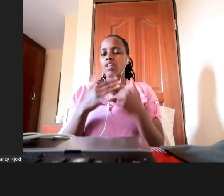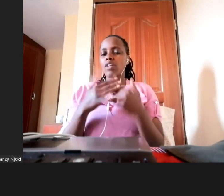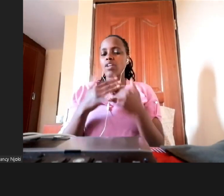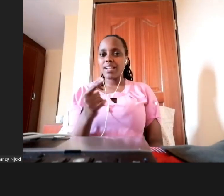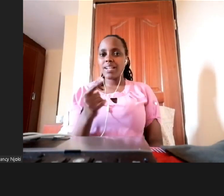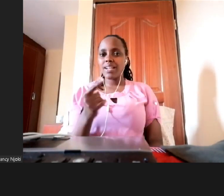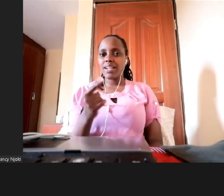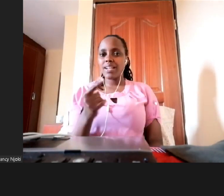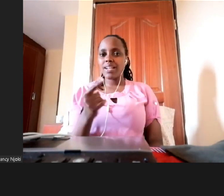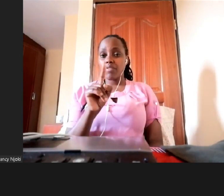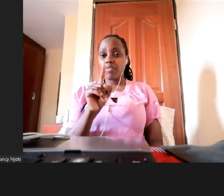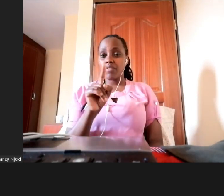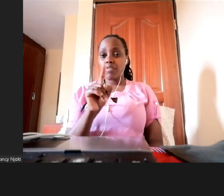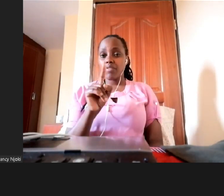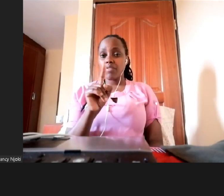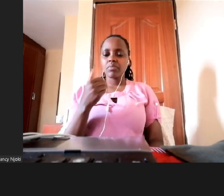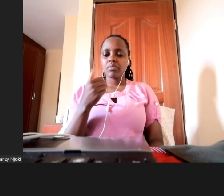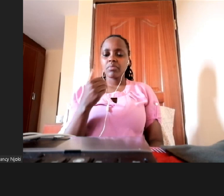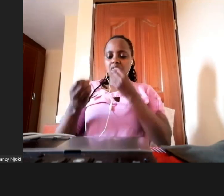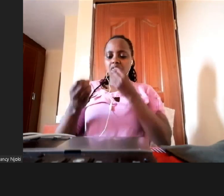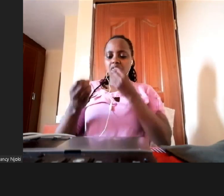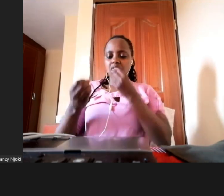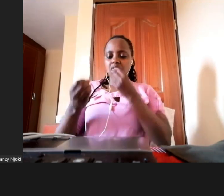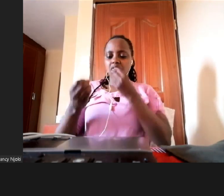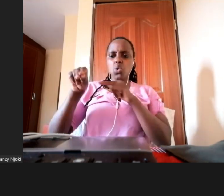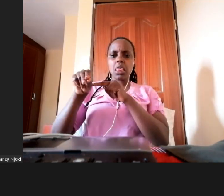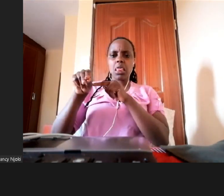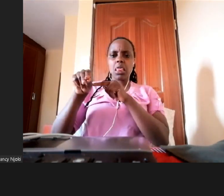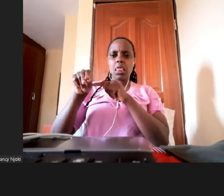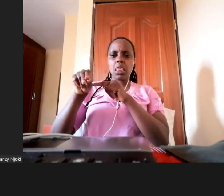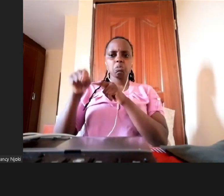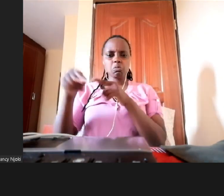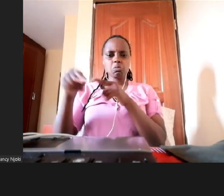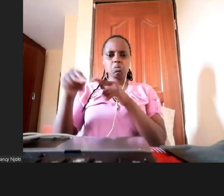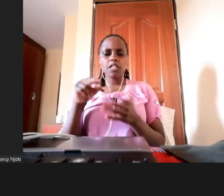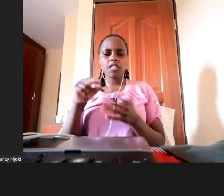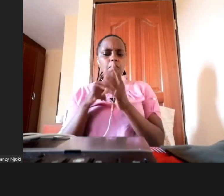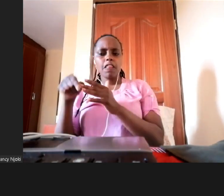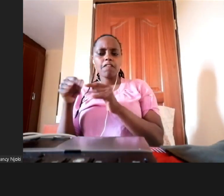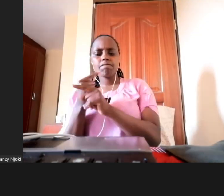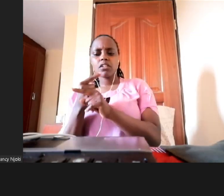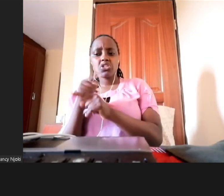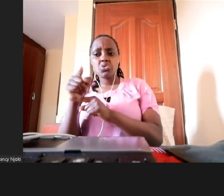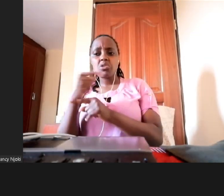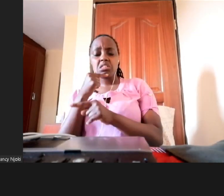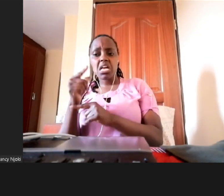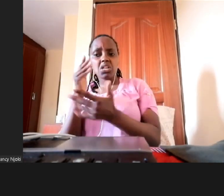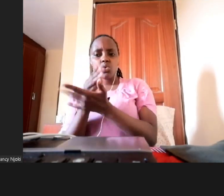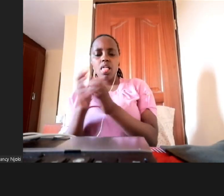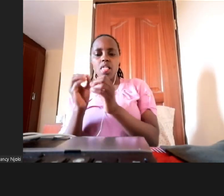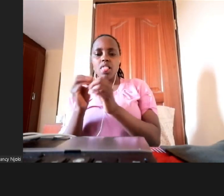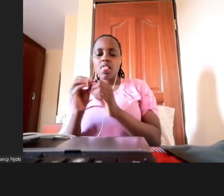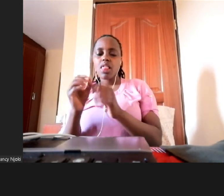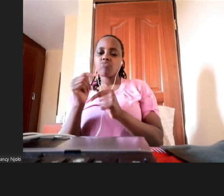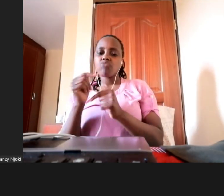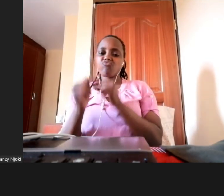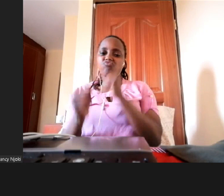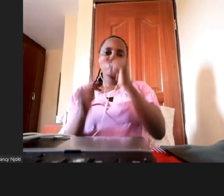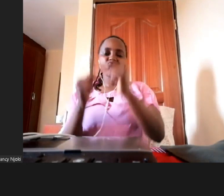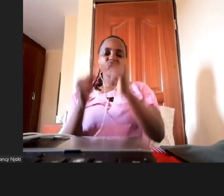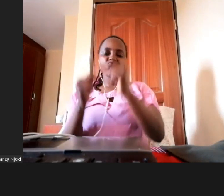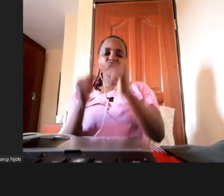let us know that no. Here, this is what we meant, not what you said, and so on. So we